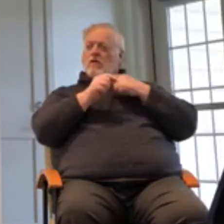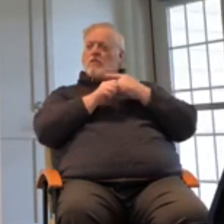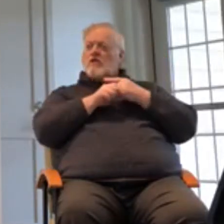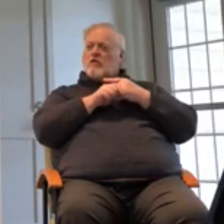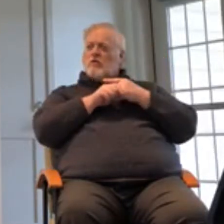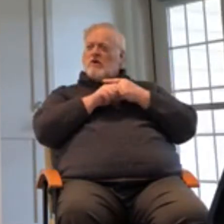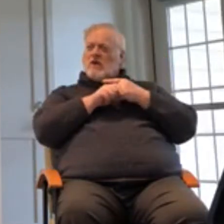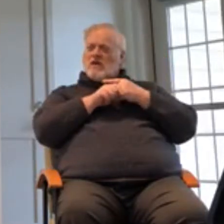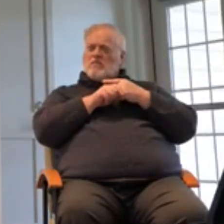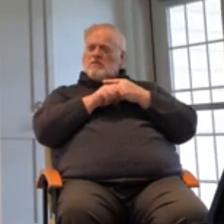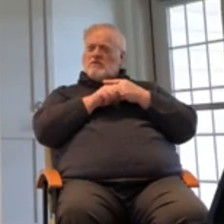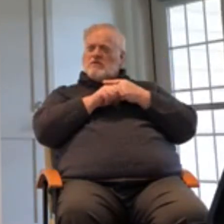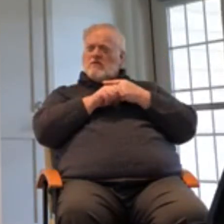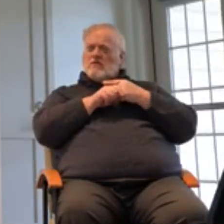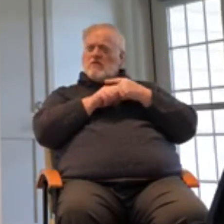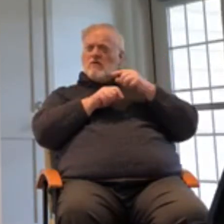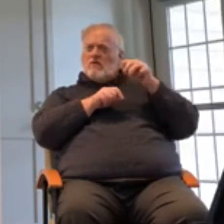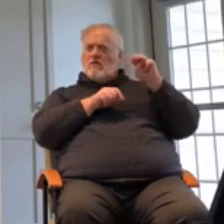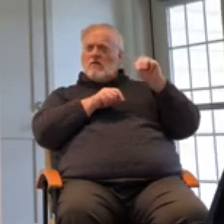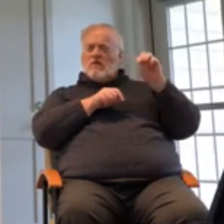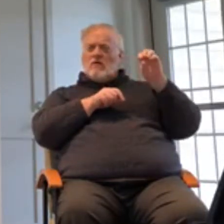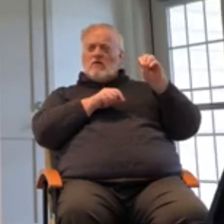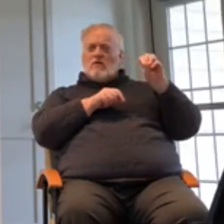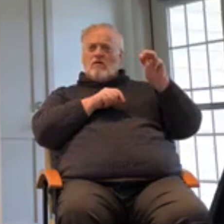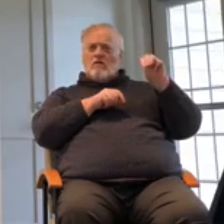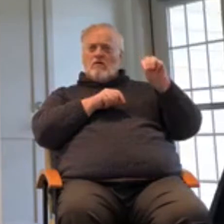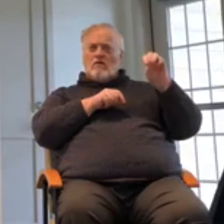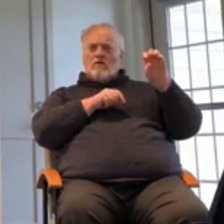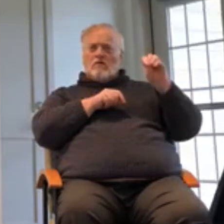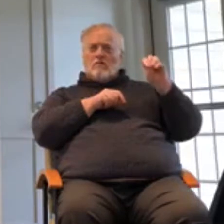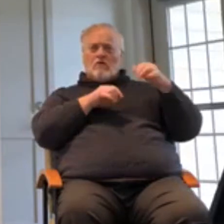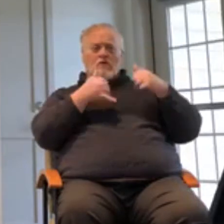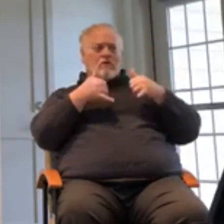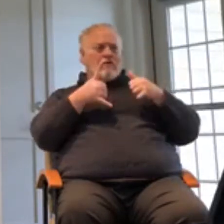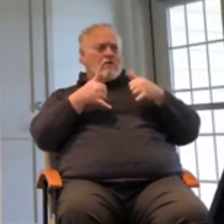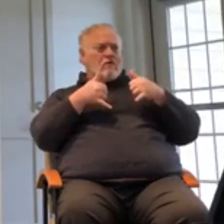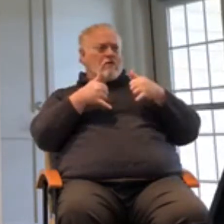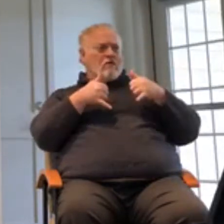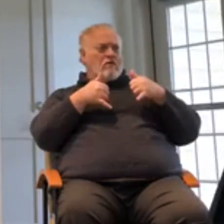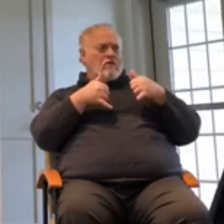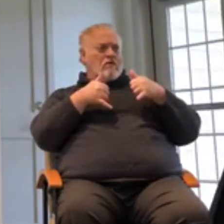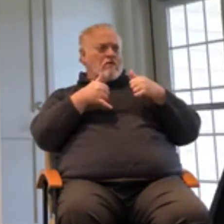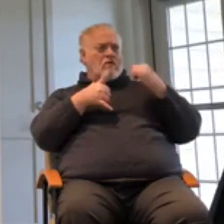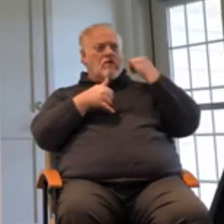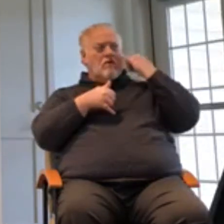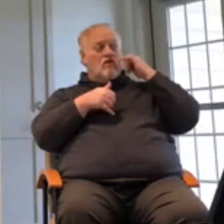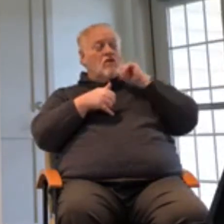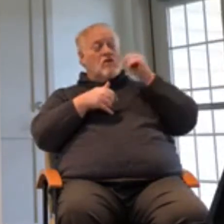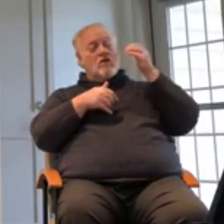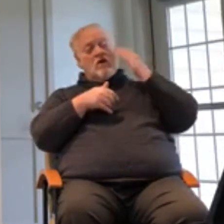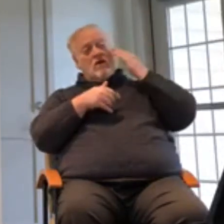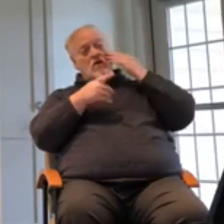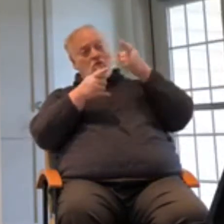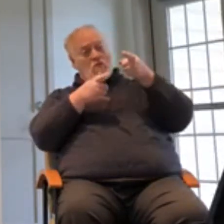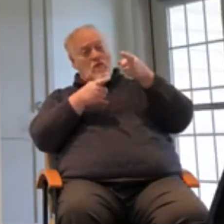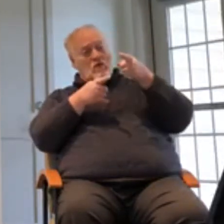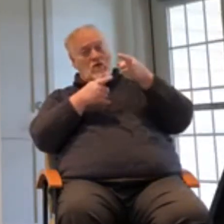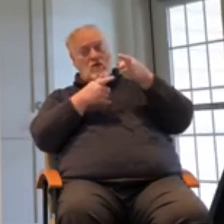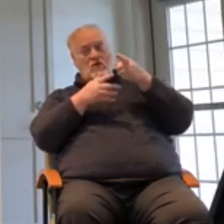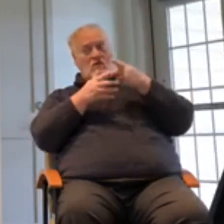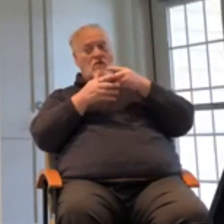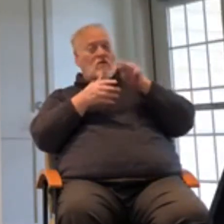4-year-olds. About the what game? Momo. M-O-M-O. And if you're not aware of what